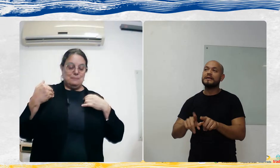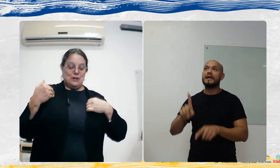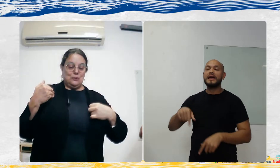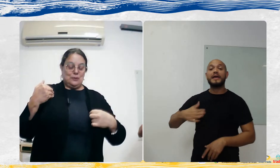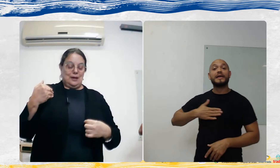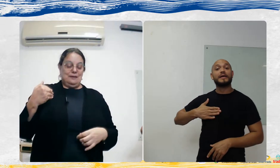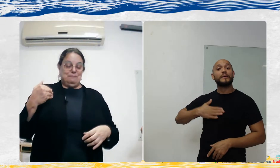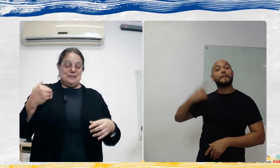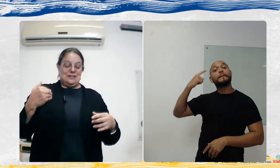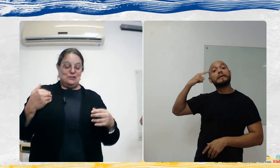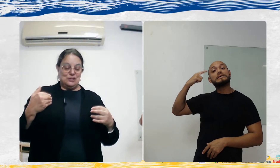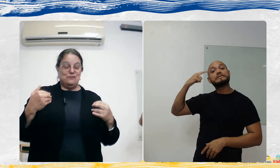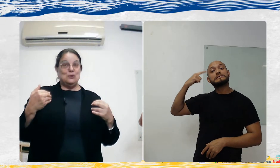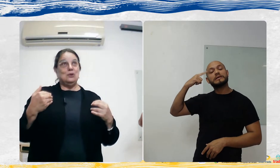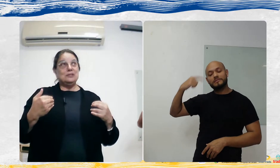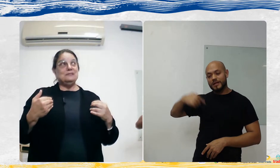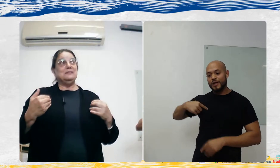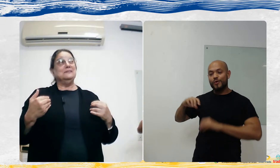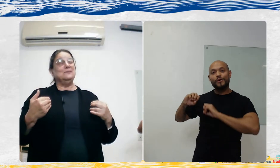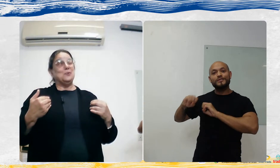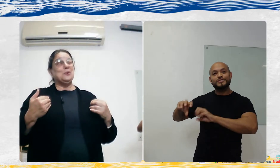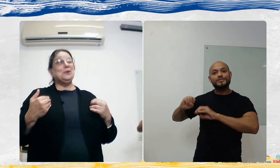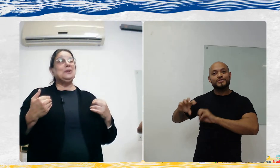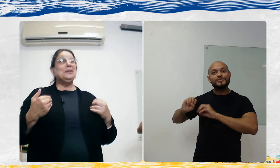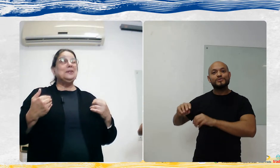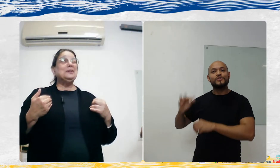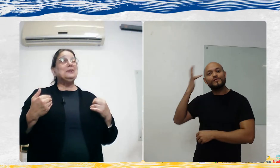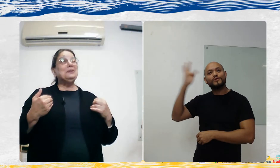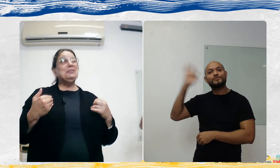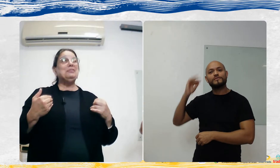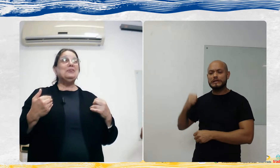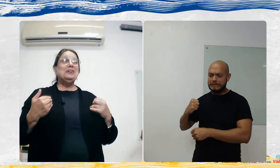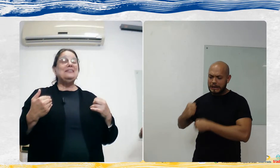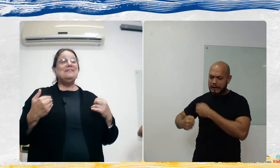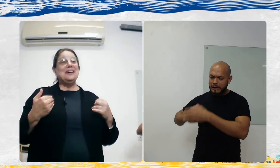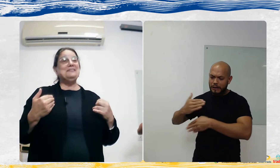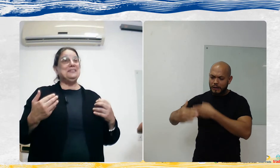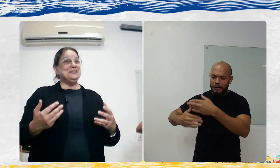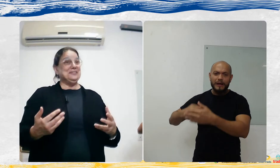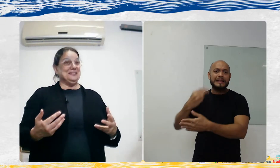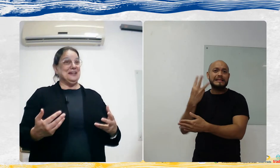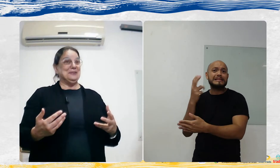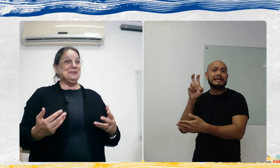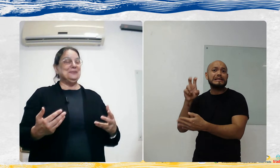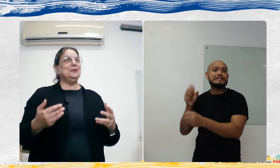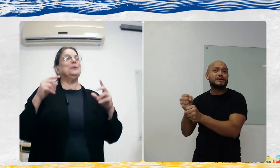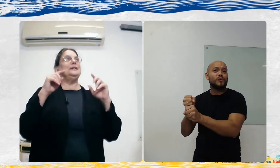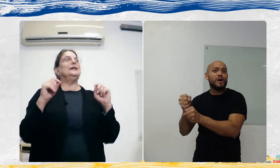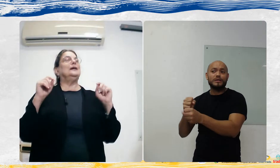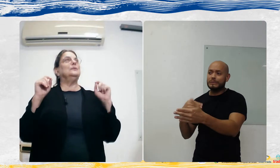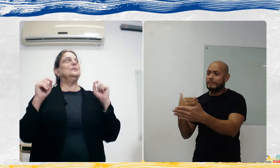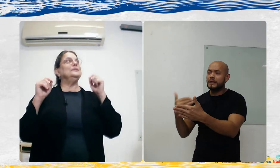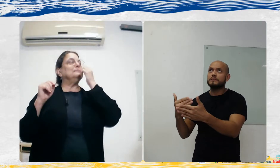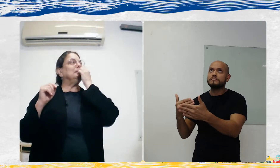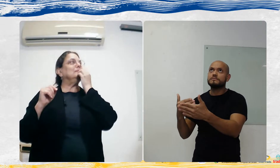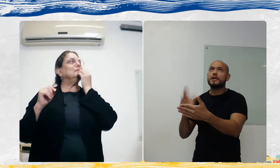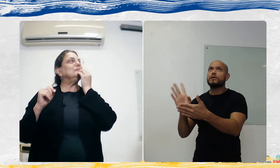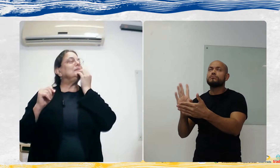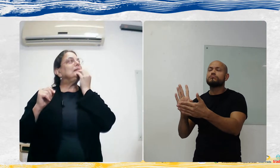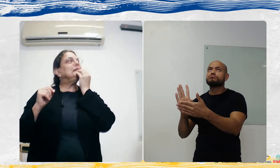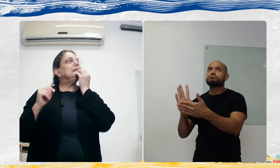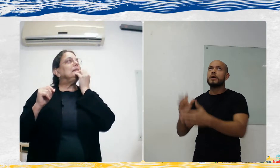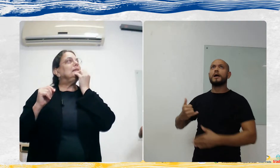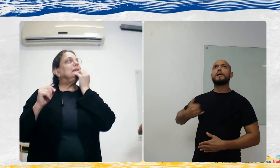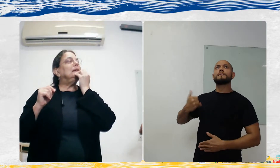thinking about, I've been teaching philosophy for 35 years now. No, wait, how old is my